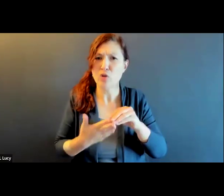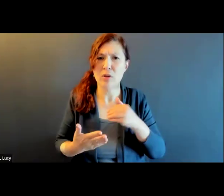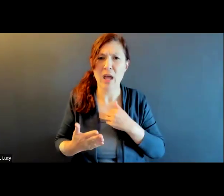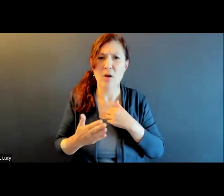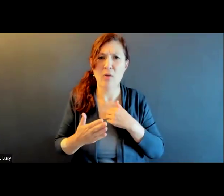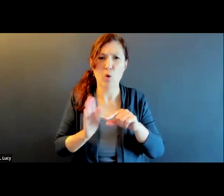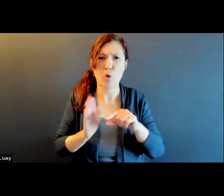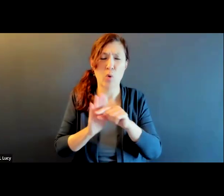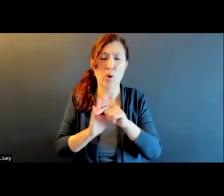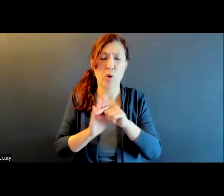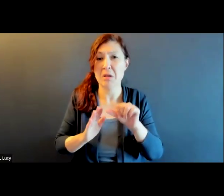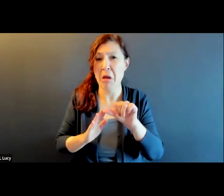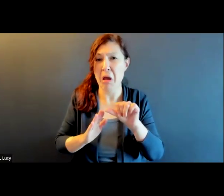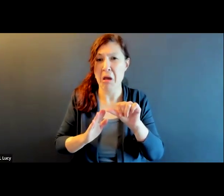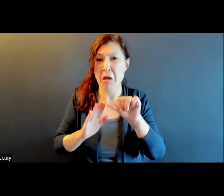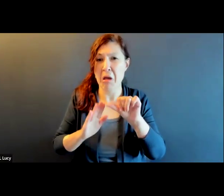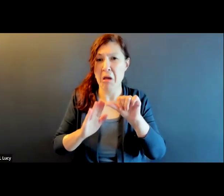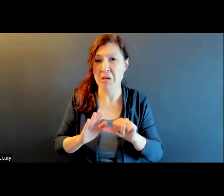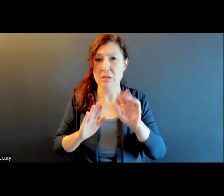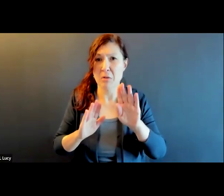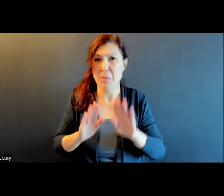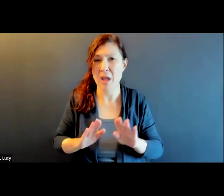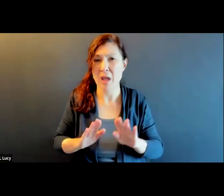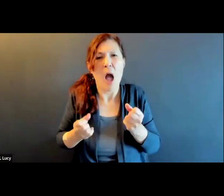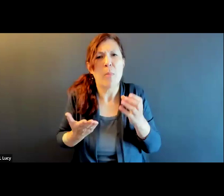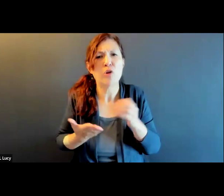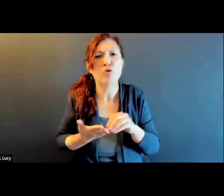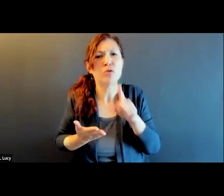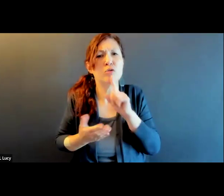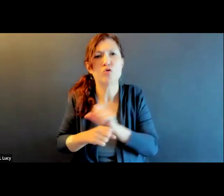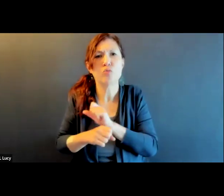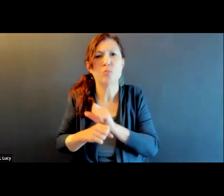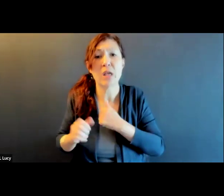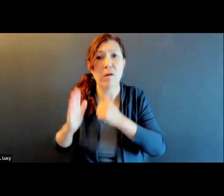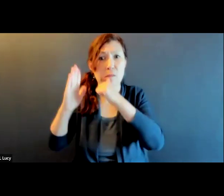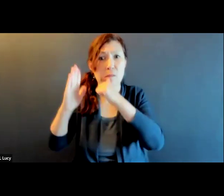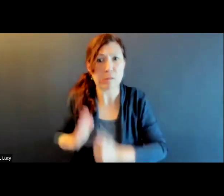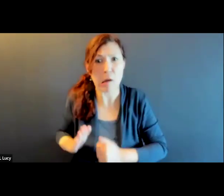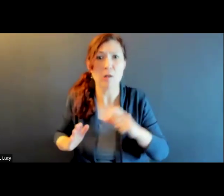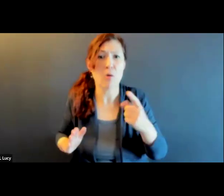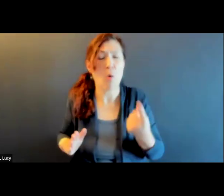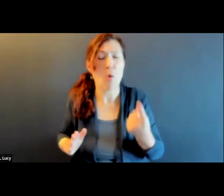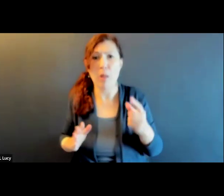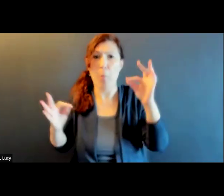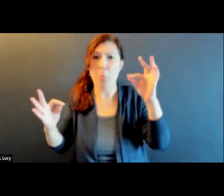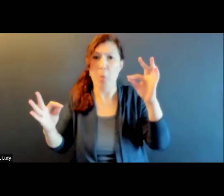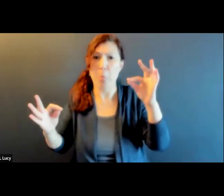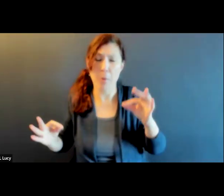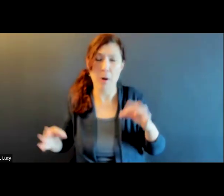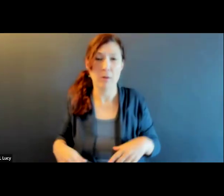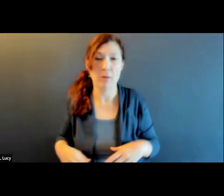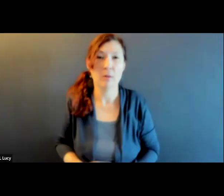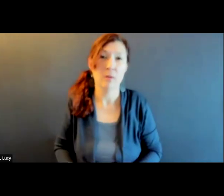How many students have straight A's? I mean, what do we do to lessen the pain of not